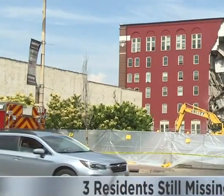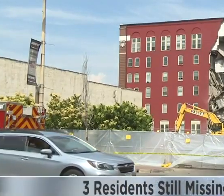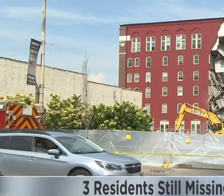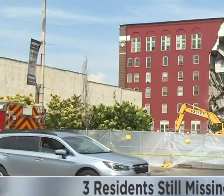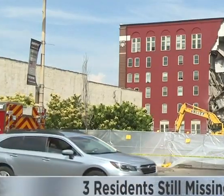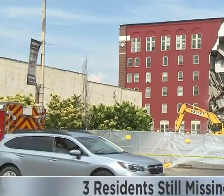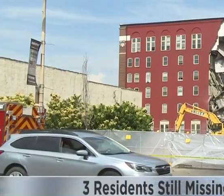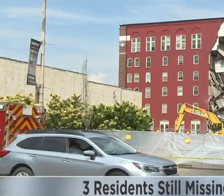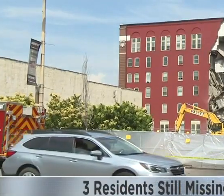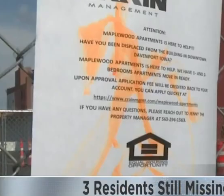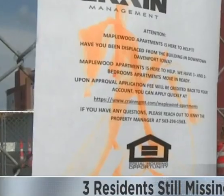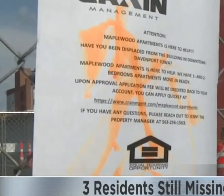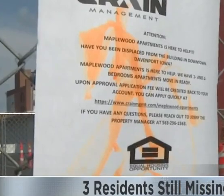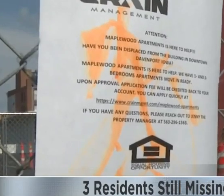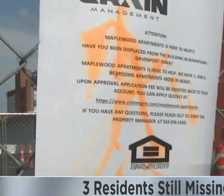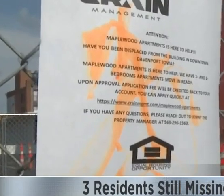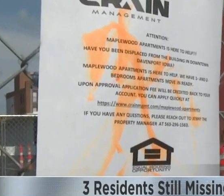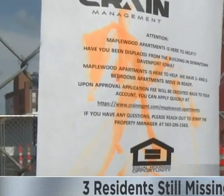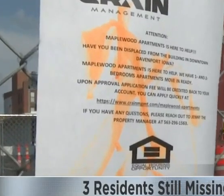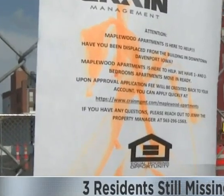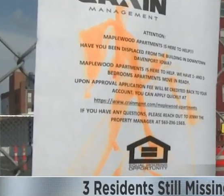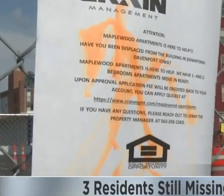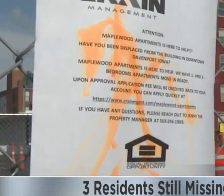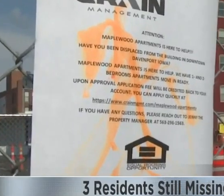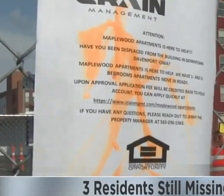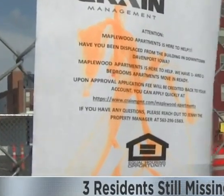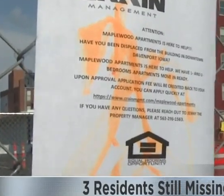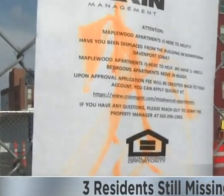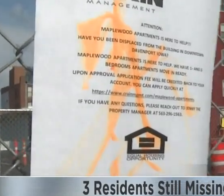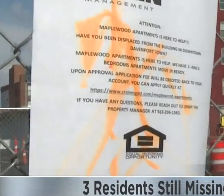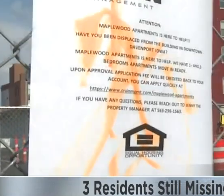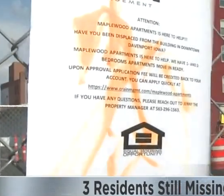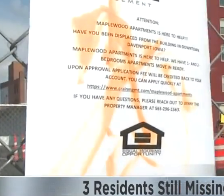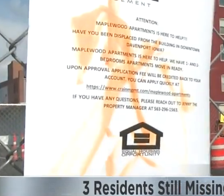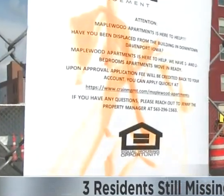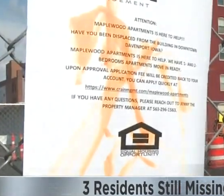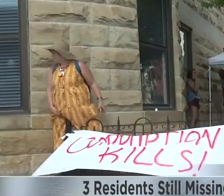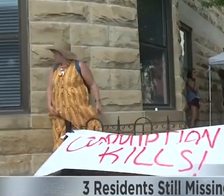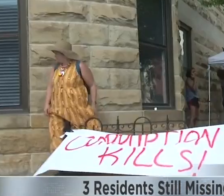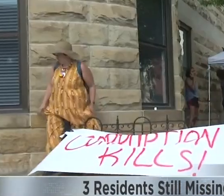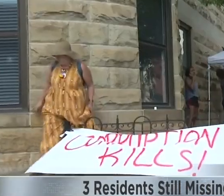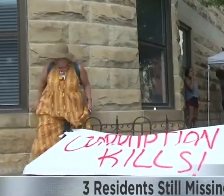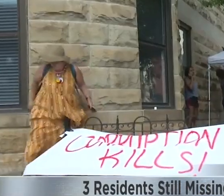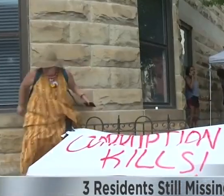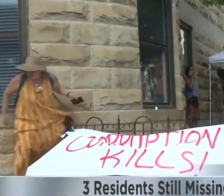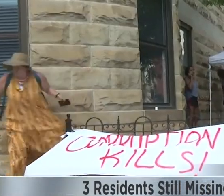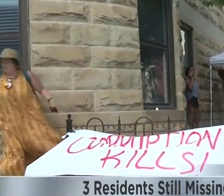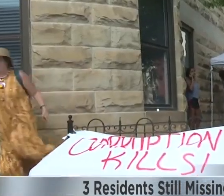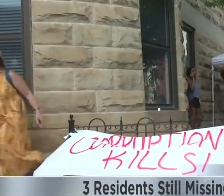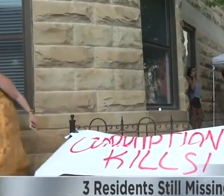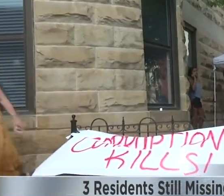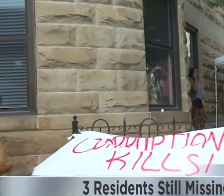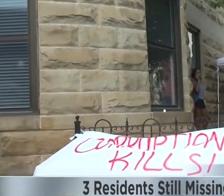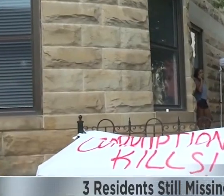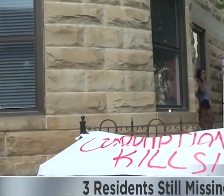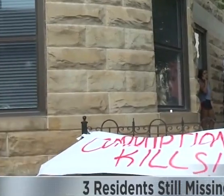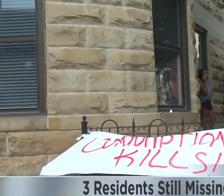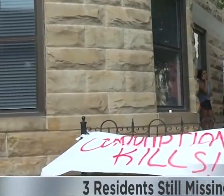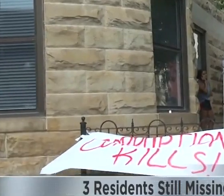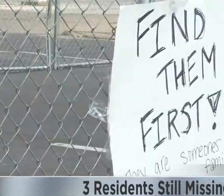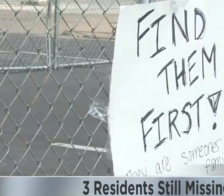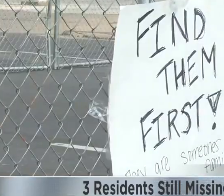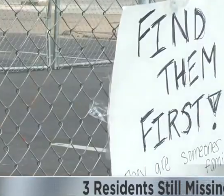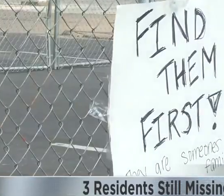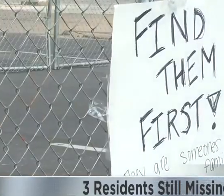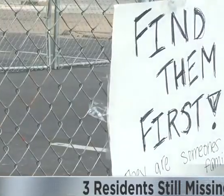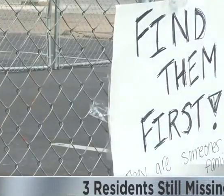people were missing, but two of them have been contacted and are safe. Davenport's mayor says he regrets that some of their information has not been accurate,